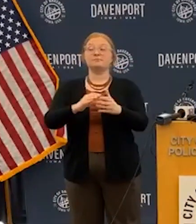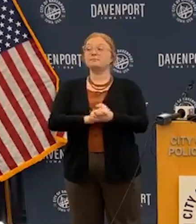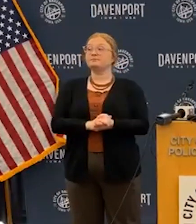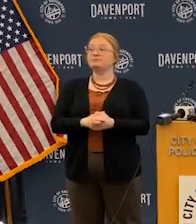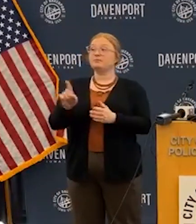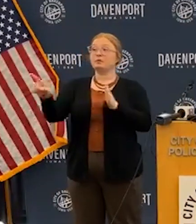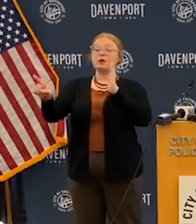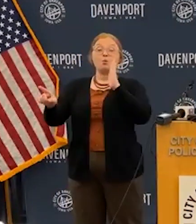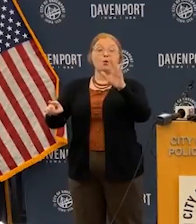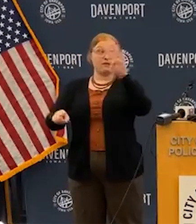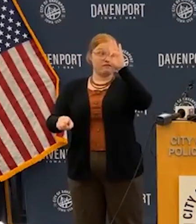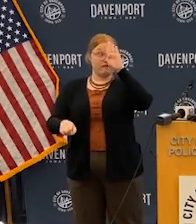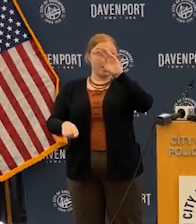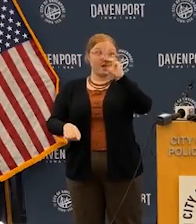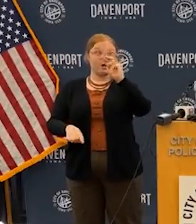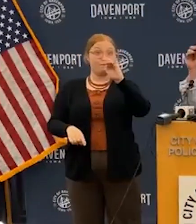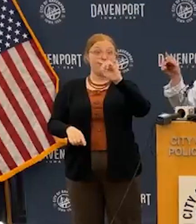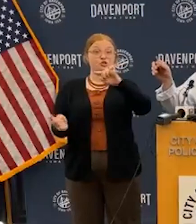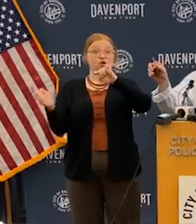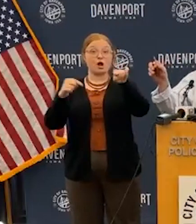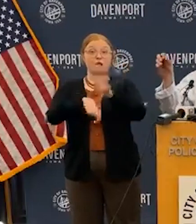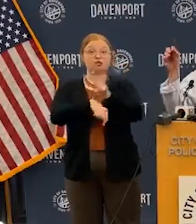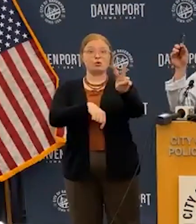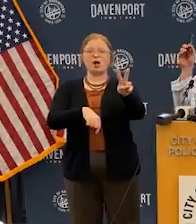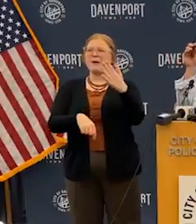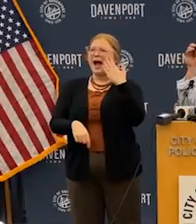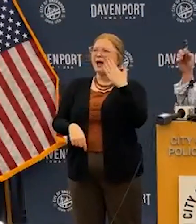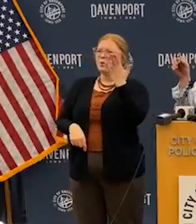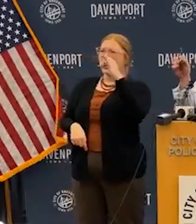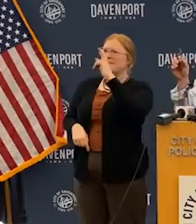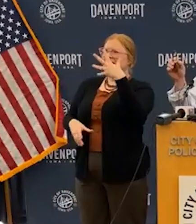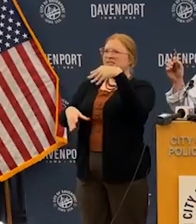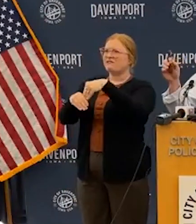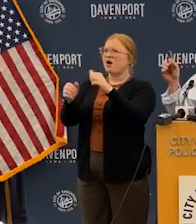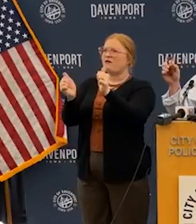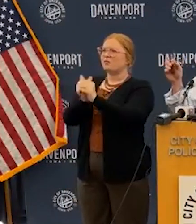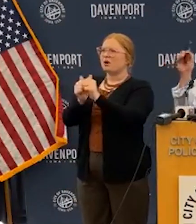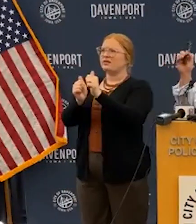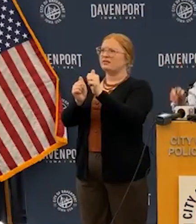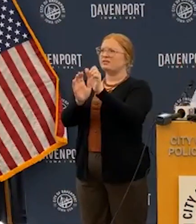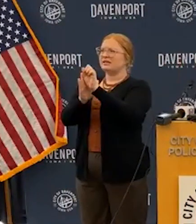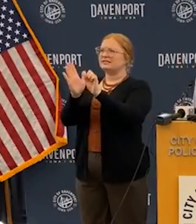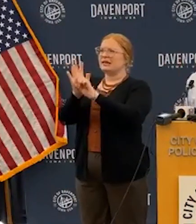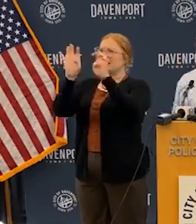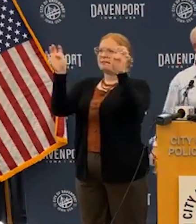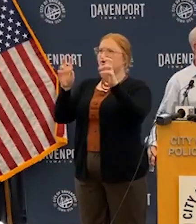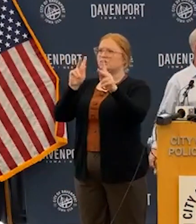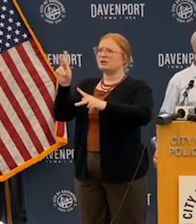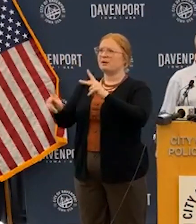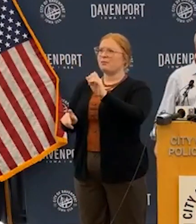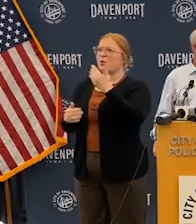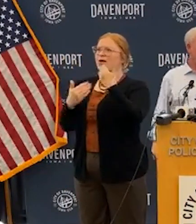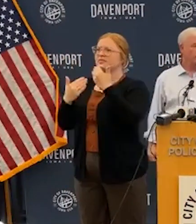involved with the estate emergency people. So, thank you. I don't know what you're doing. That's city code.